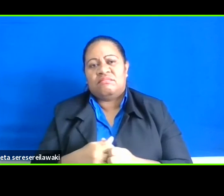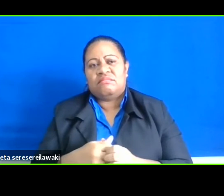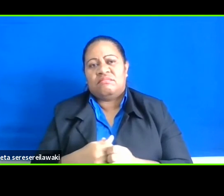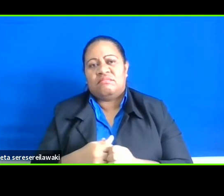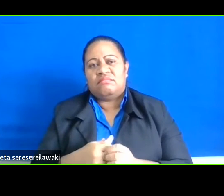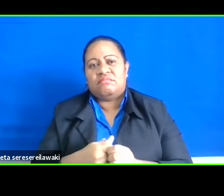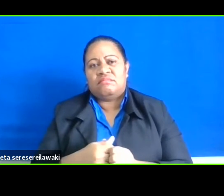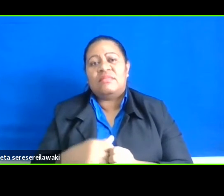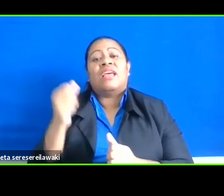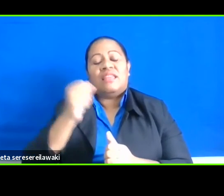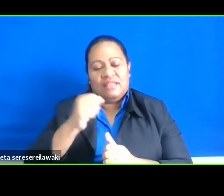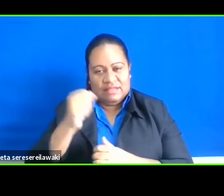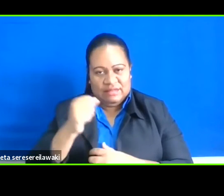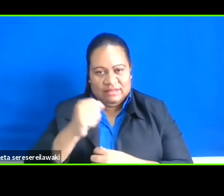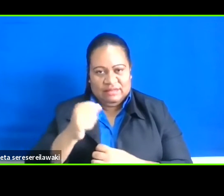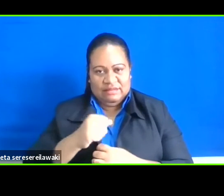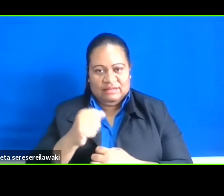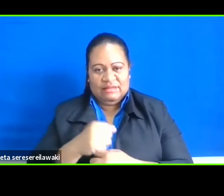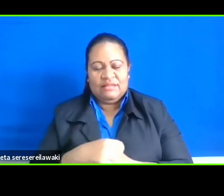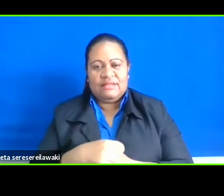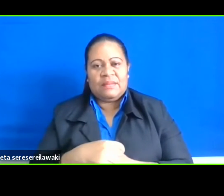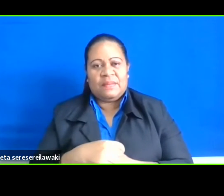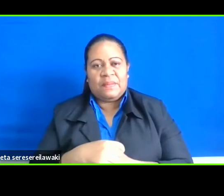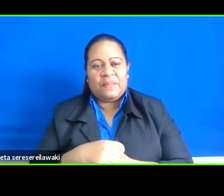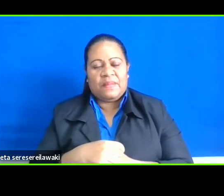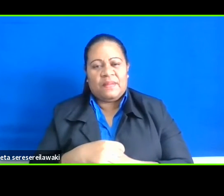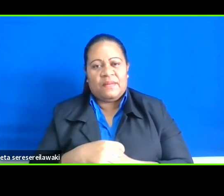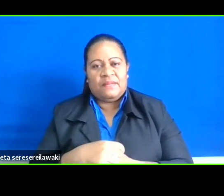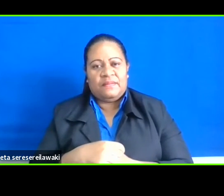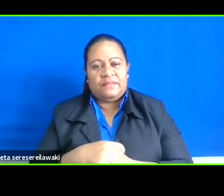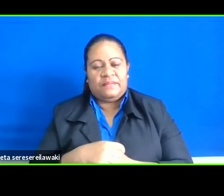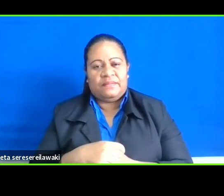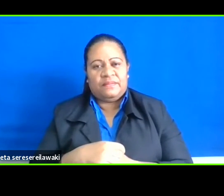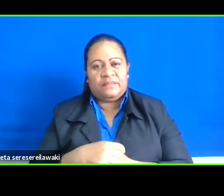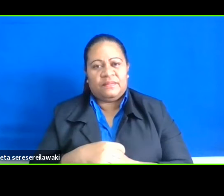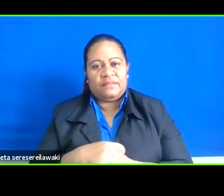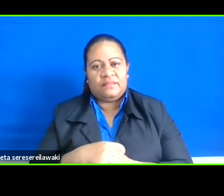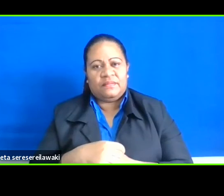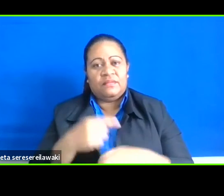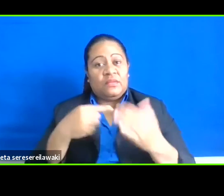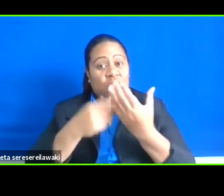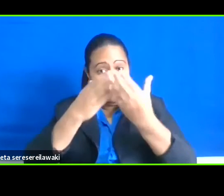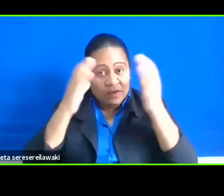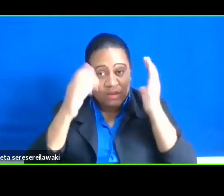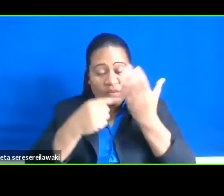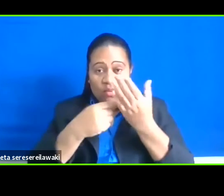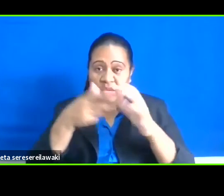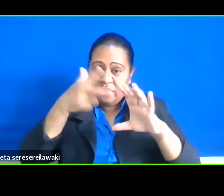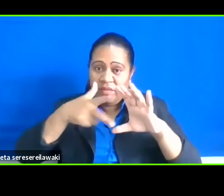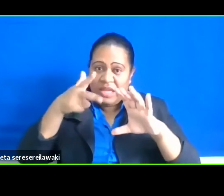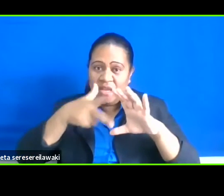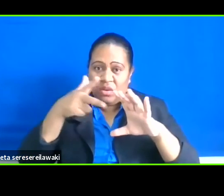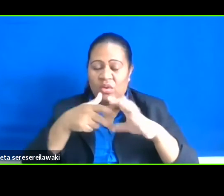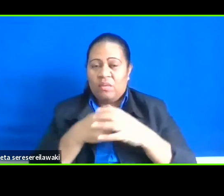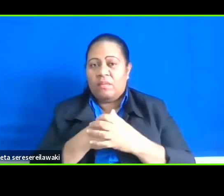yes um uh actually uh the the tuvalu video is uh um